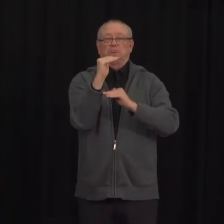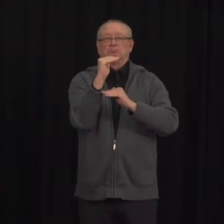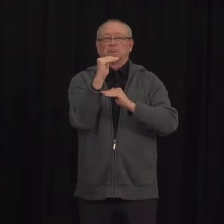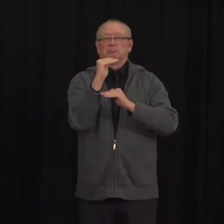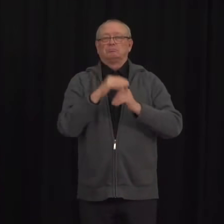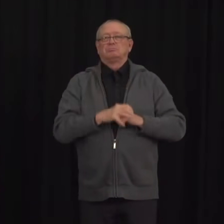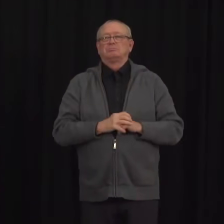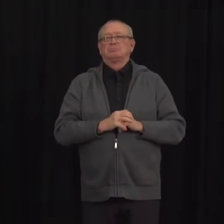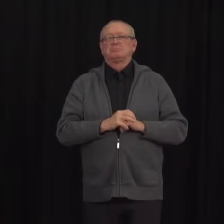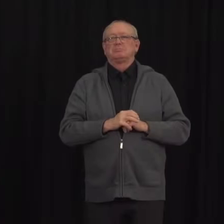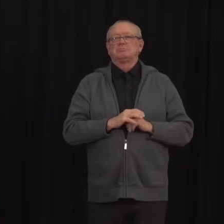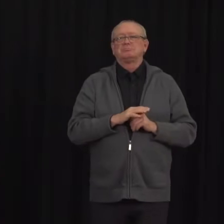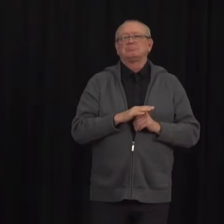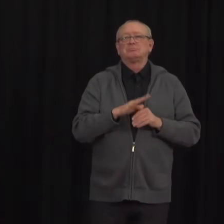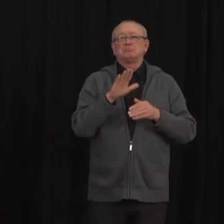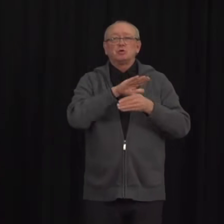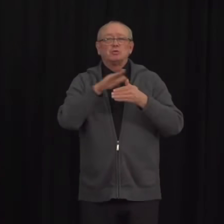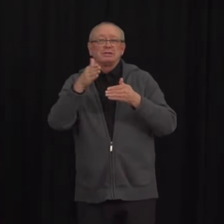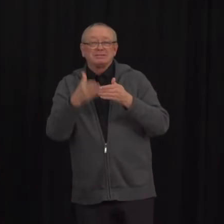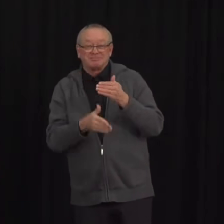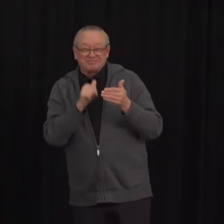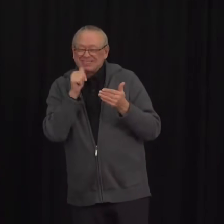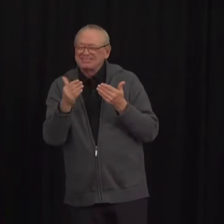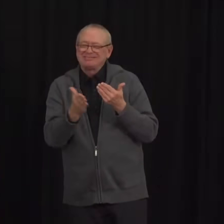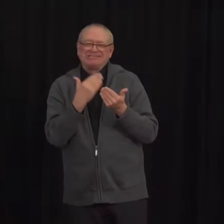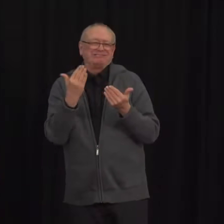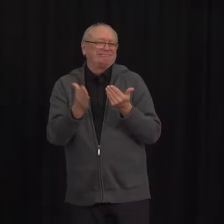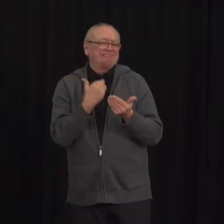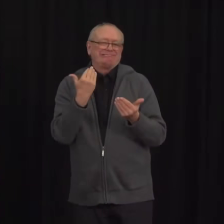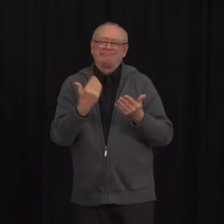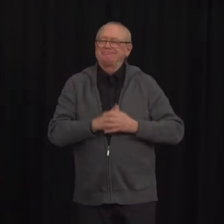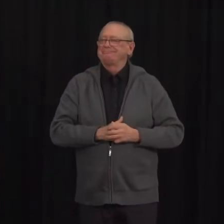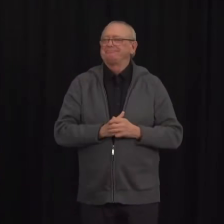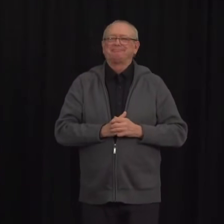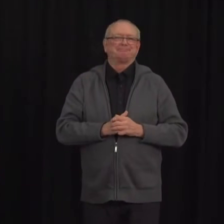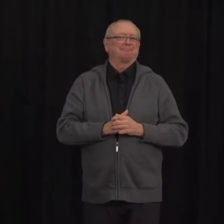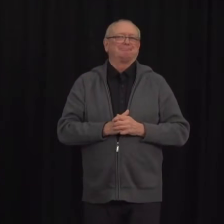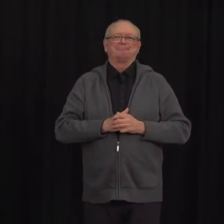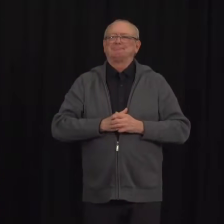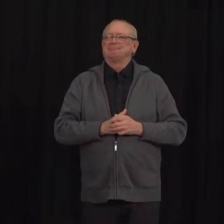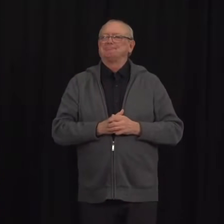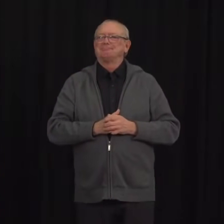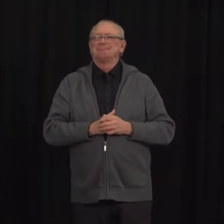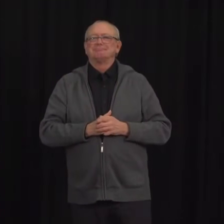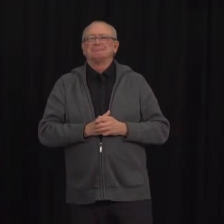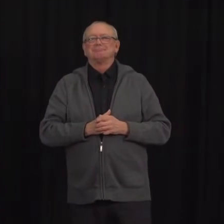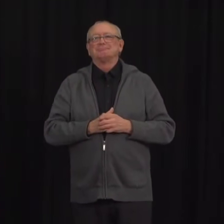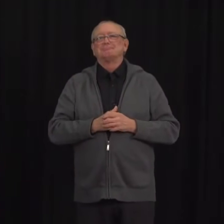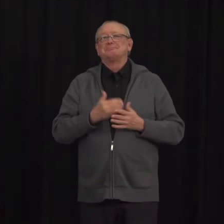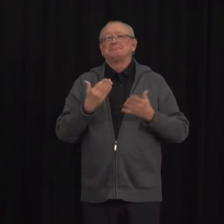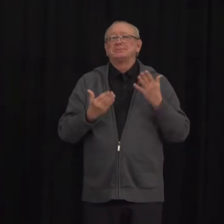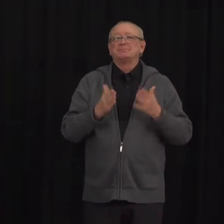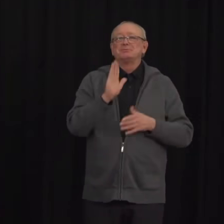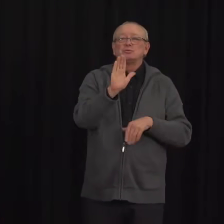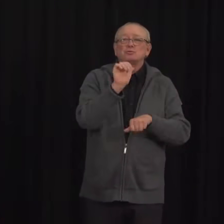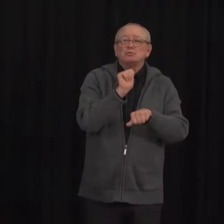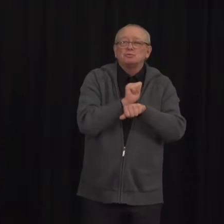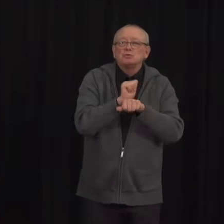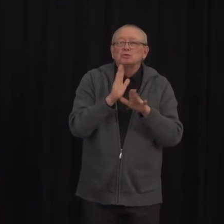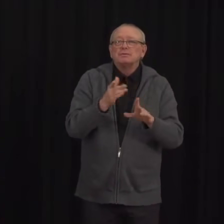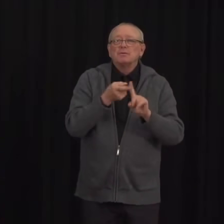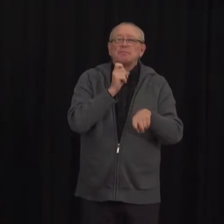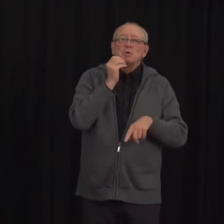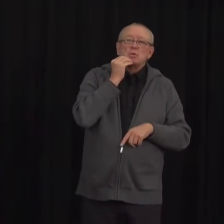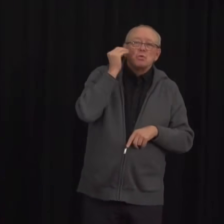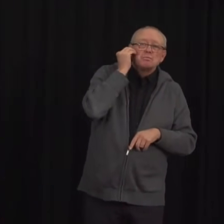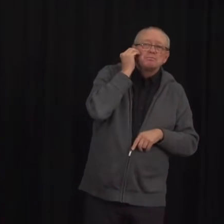for many. Whether you arranged for your employees to work from home, or temporarily